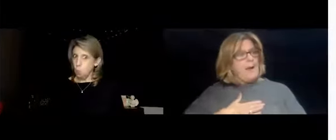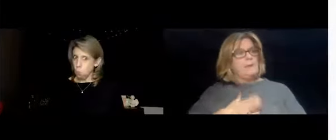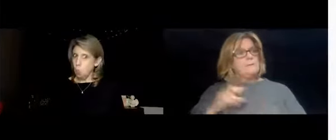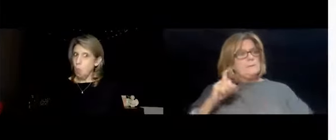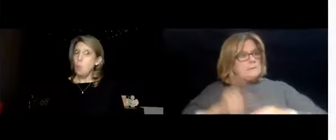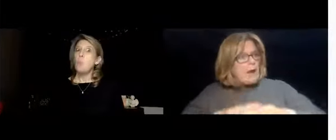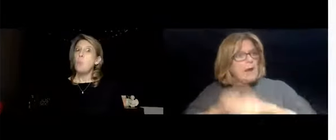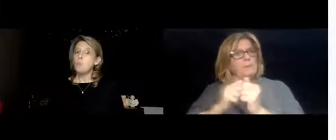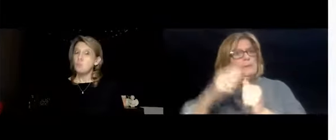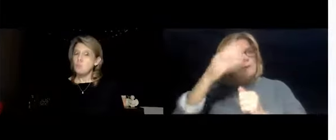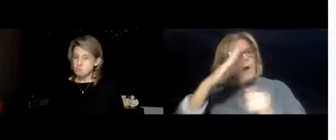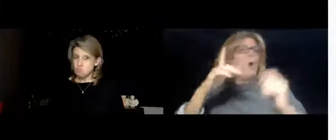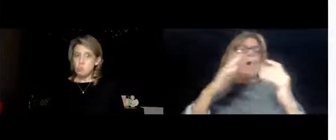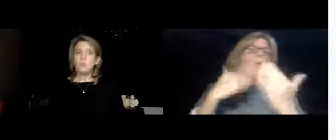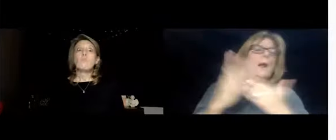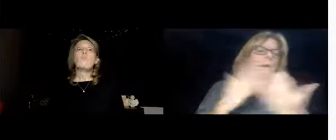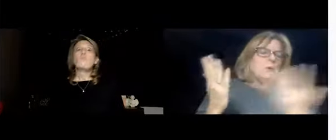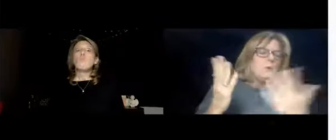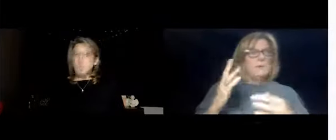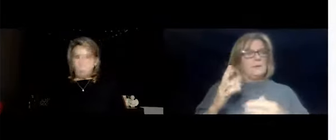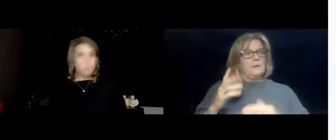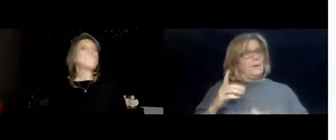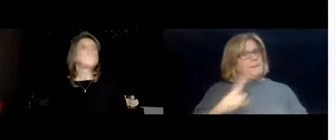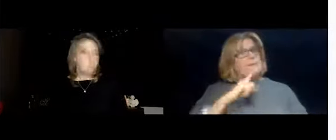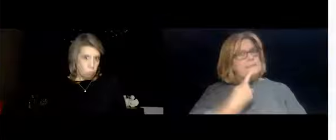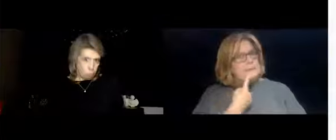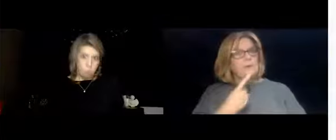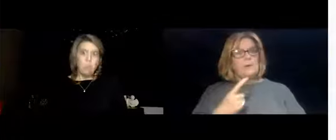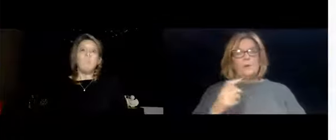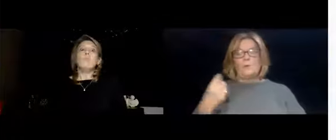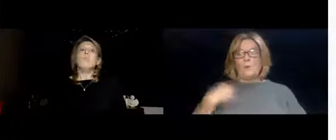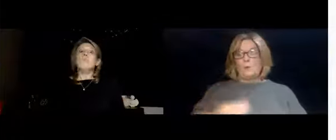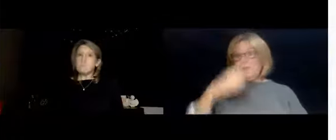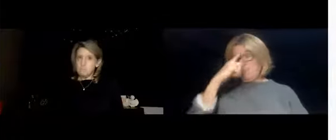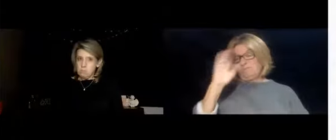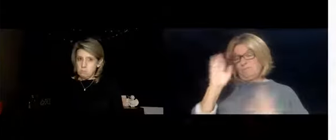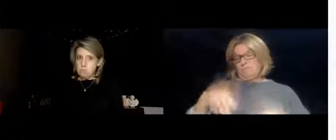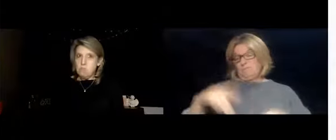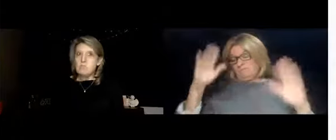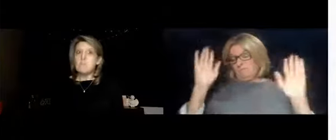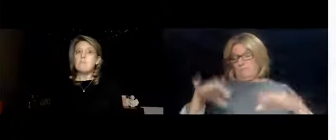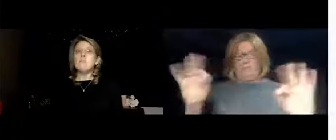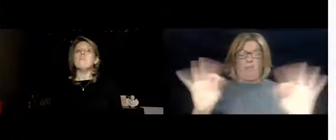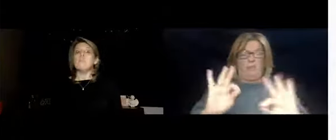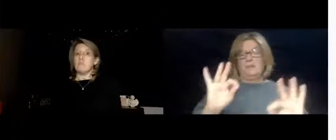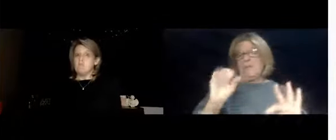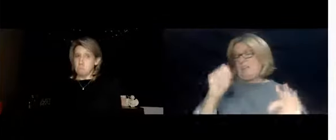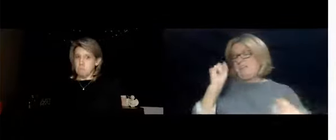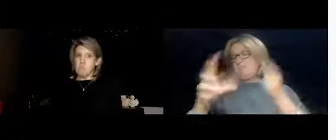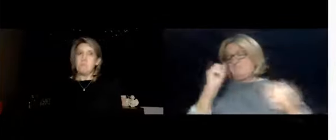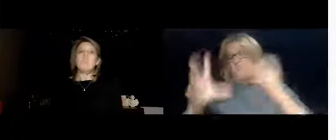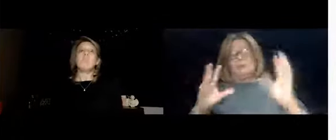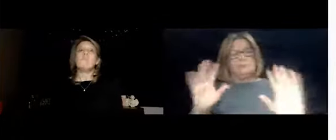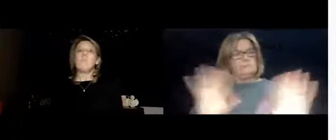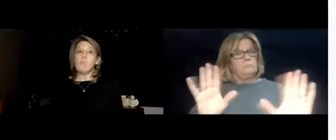about their belief, and that's their time with God or whatever. And I think it's, they take it quite seriously